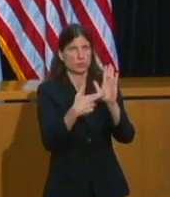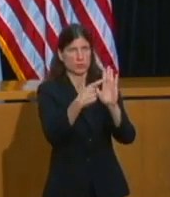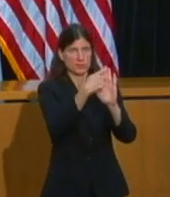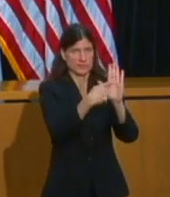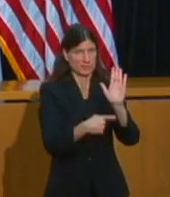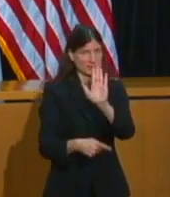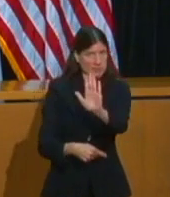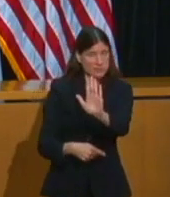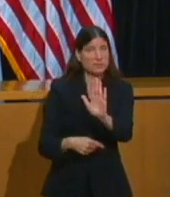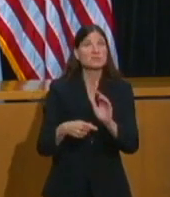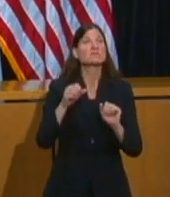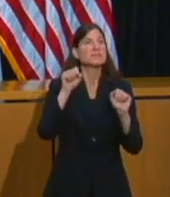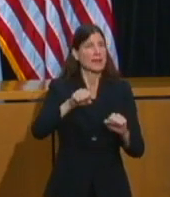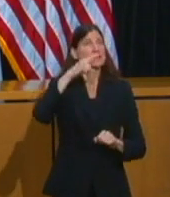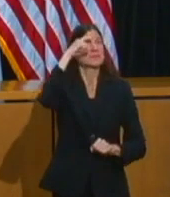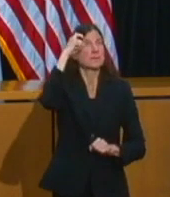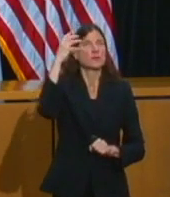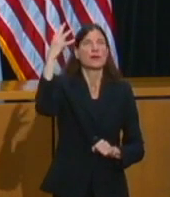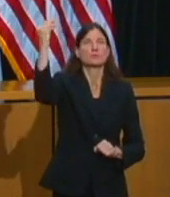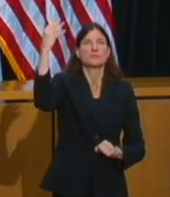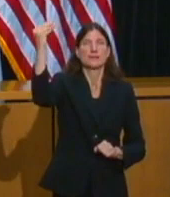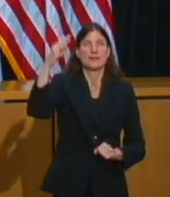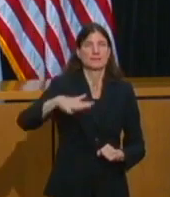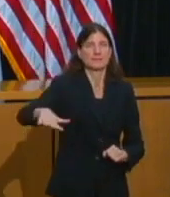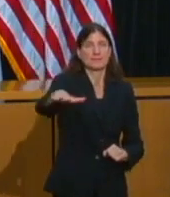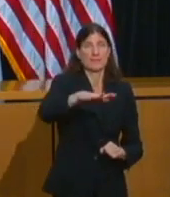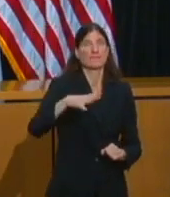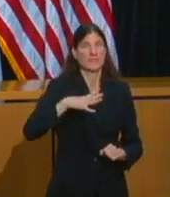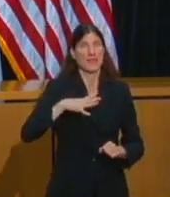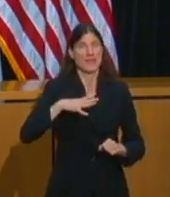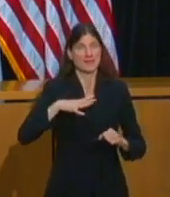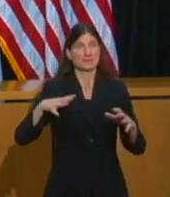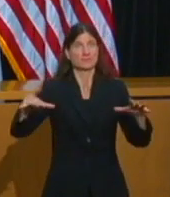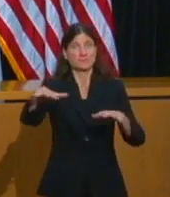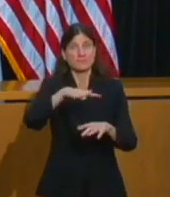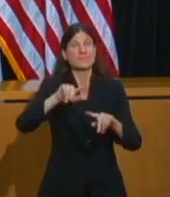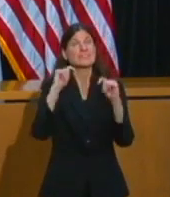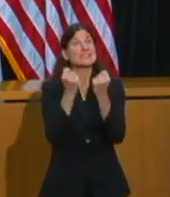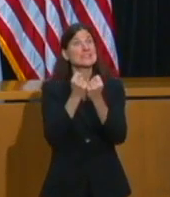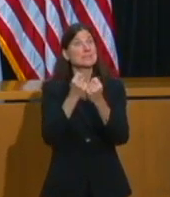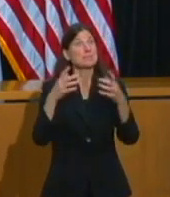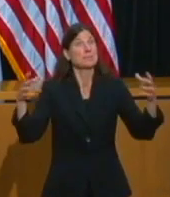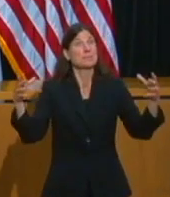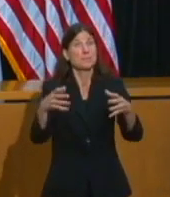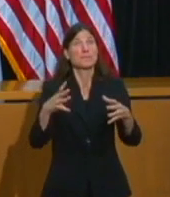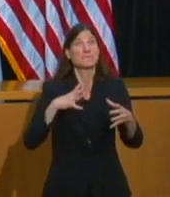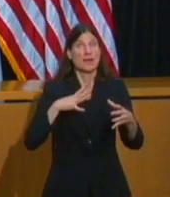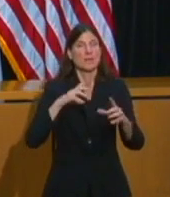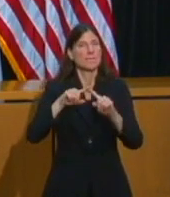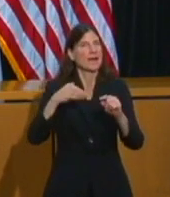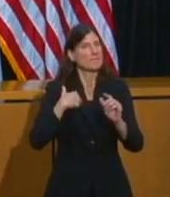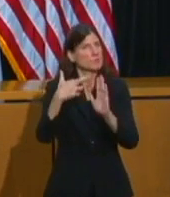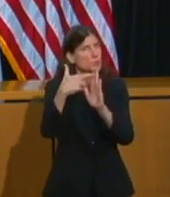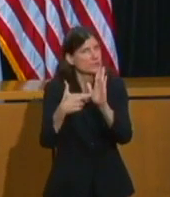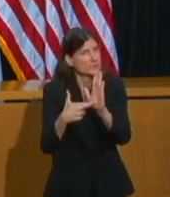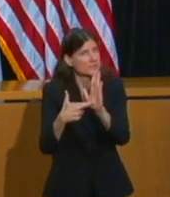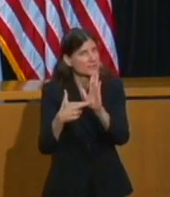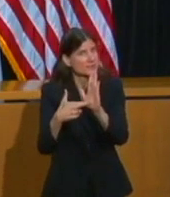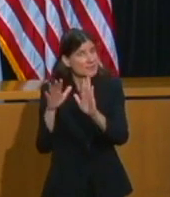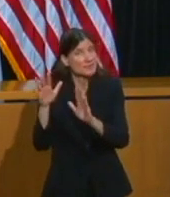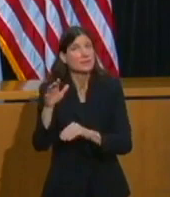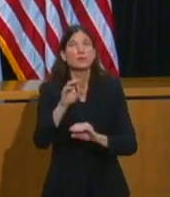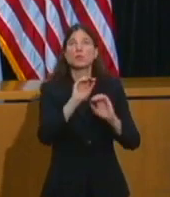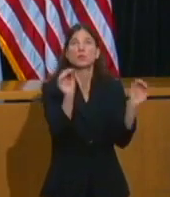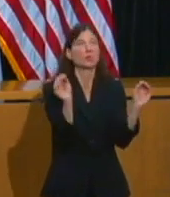youth and adult sports activities in accordance with the guidance. Games, scrimmages, and tournaments are currently